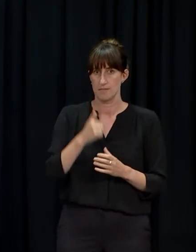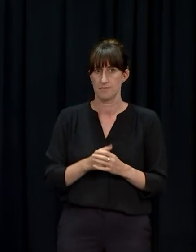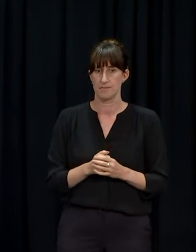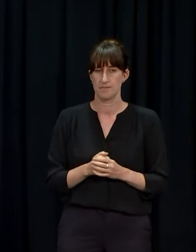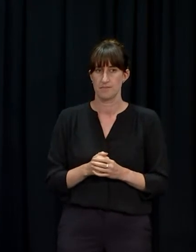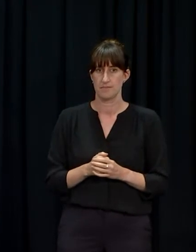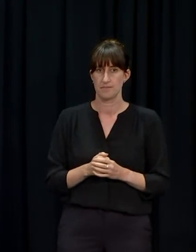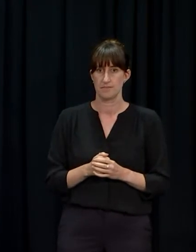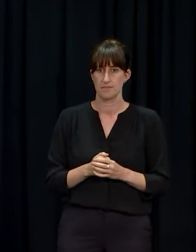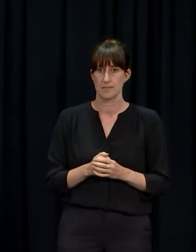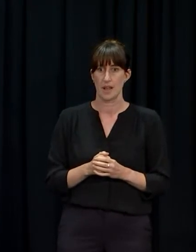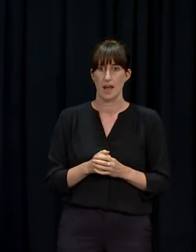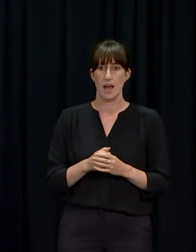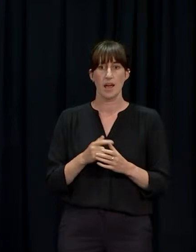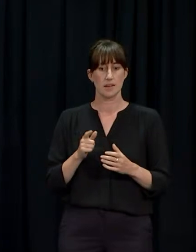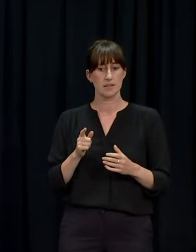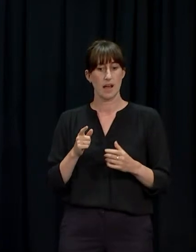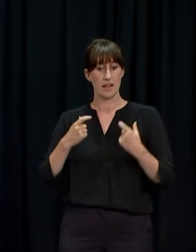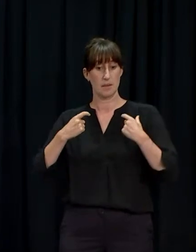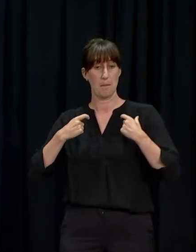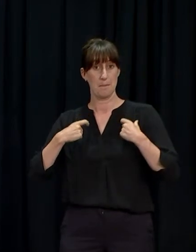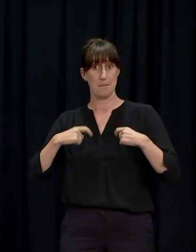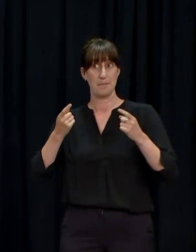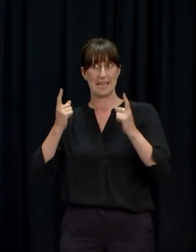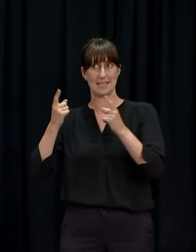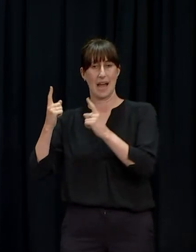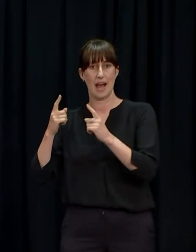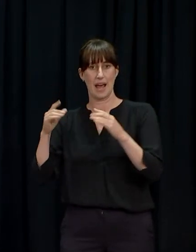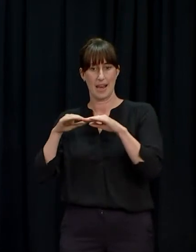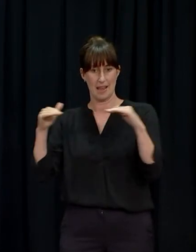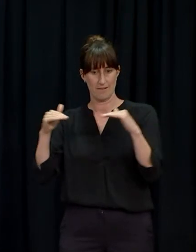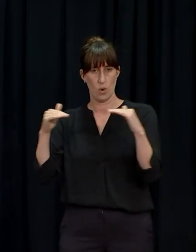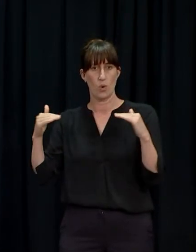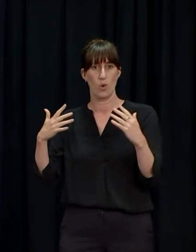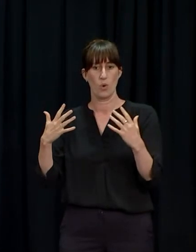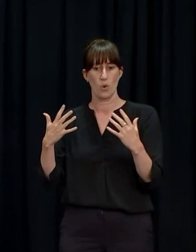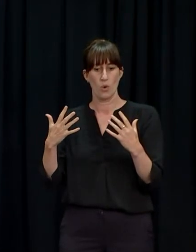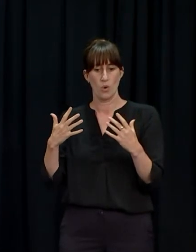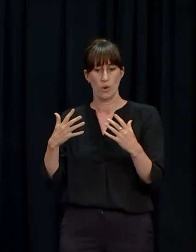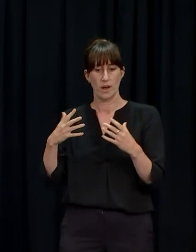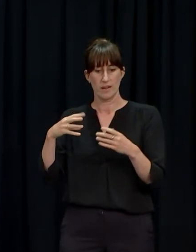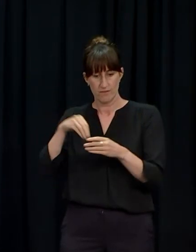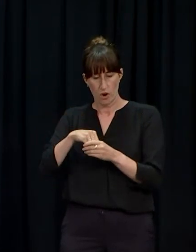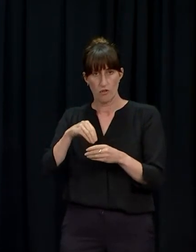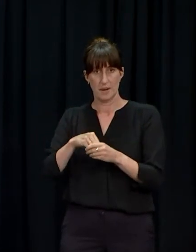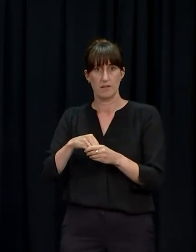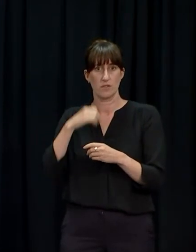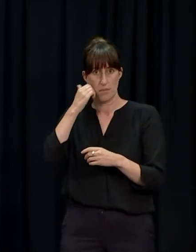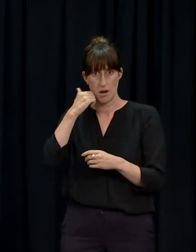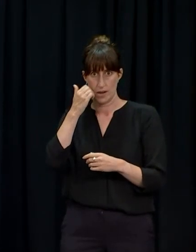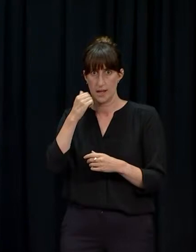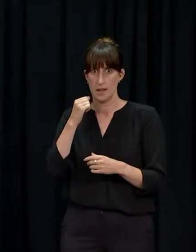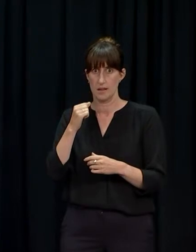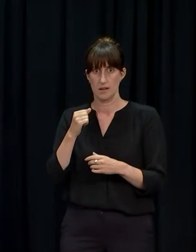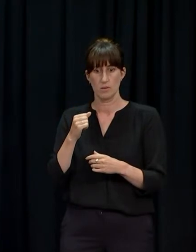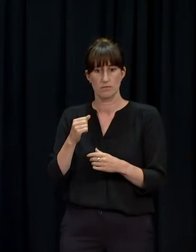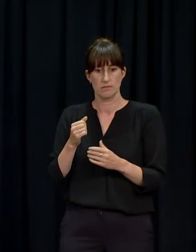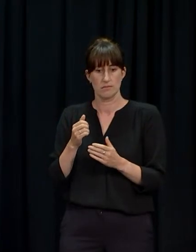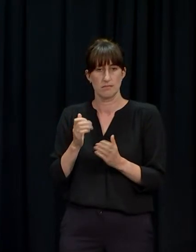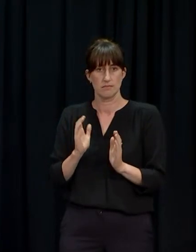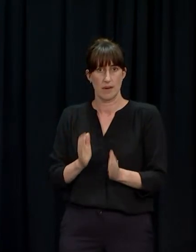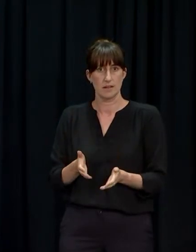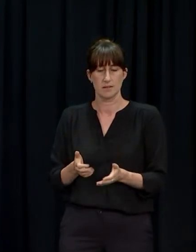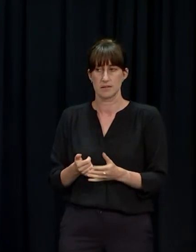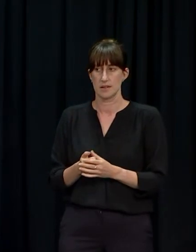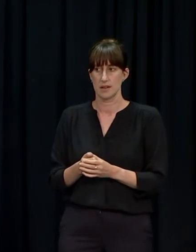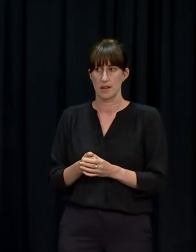ministerial level as well around the strategy. And there was intensive engagement around the COVID protection